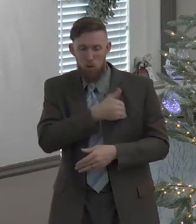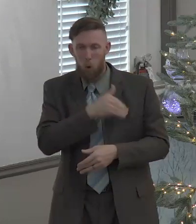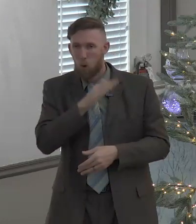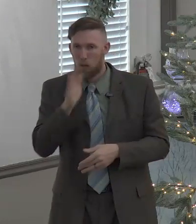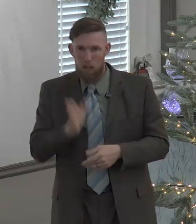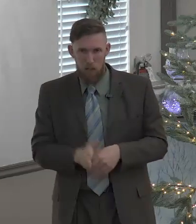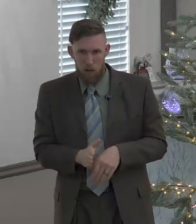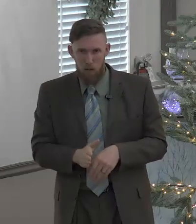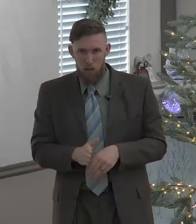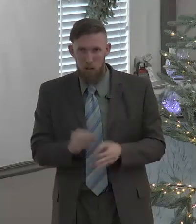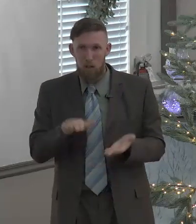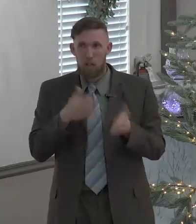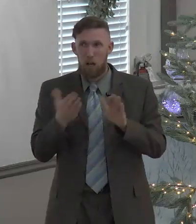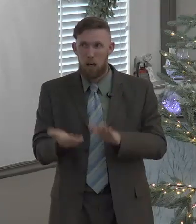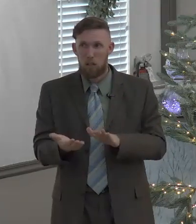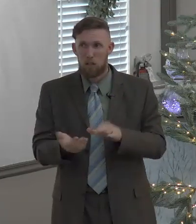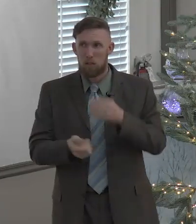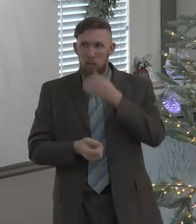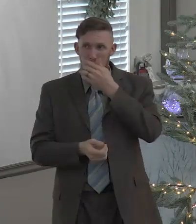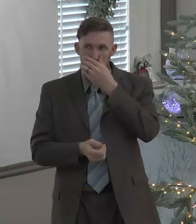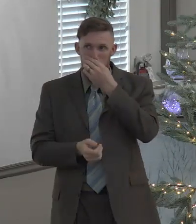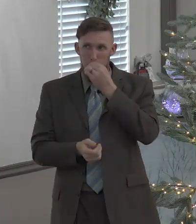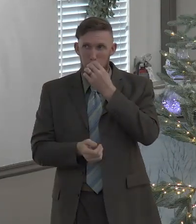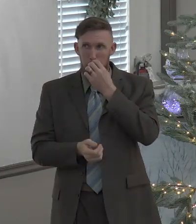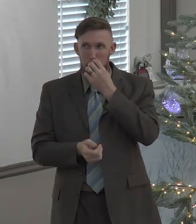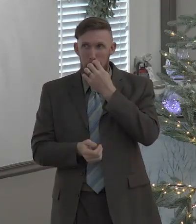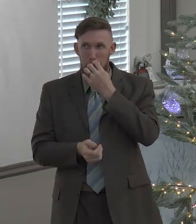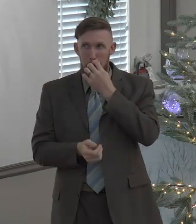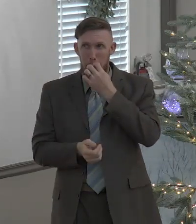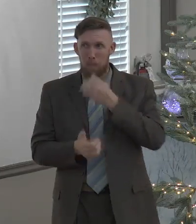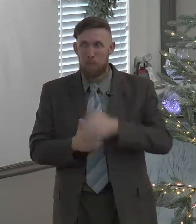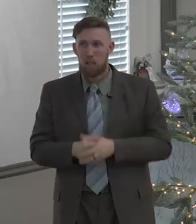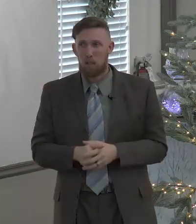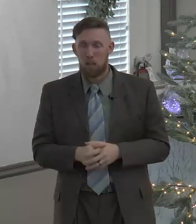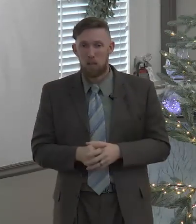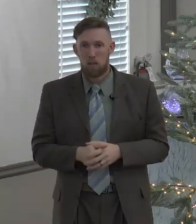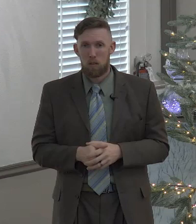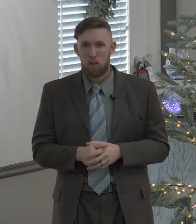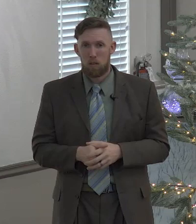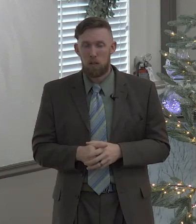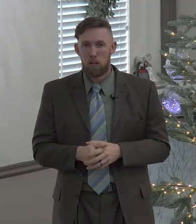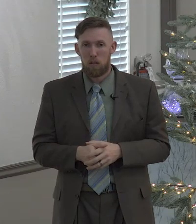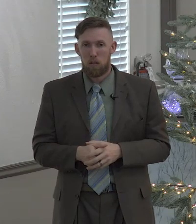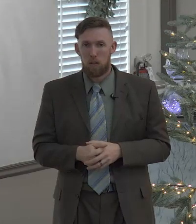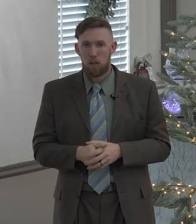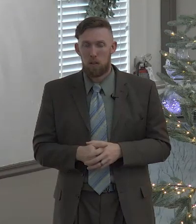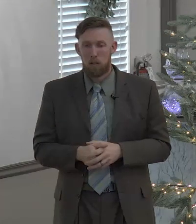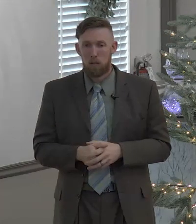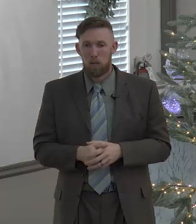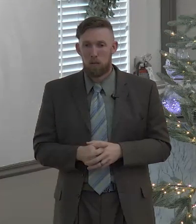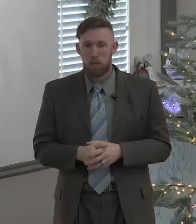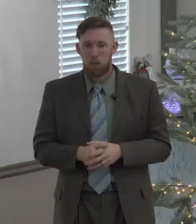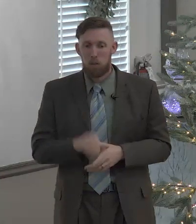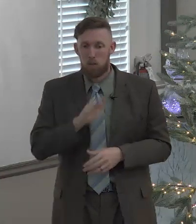by the way, this is true, because the soul of the lost person never dies.